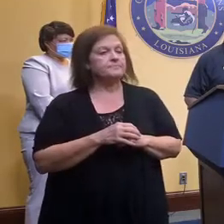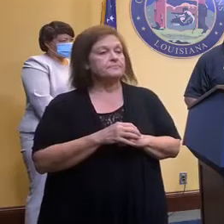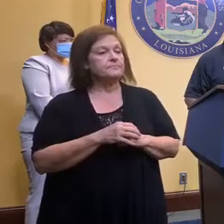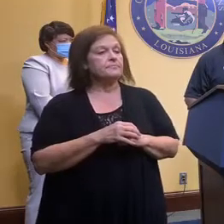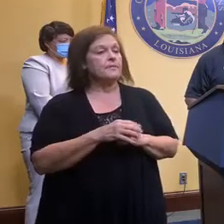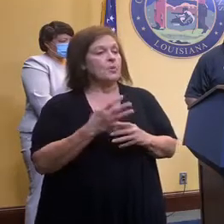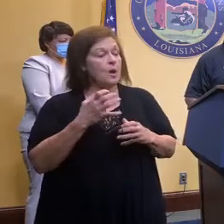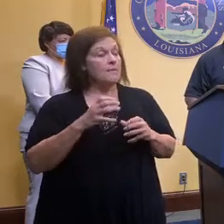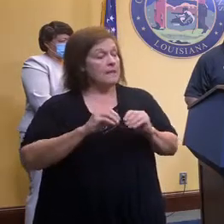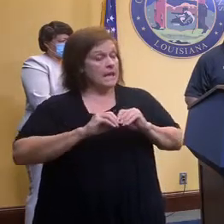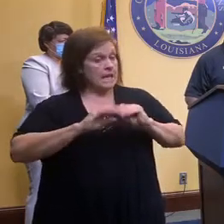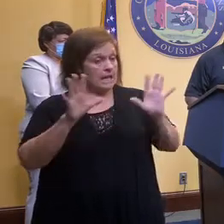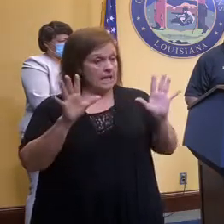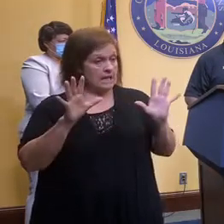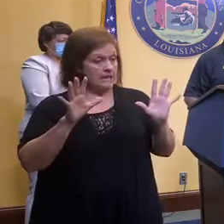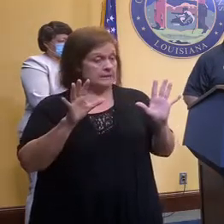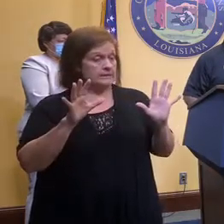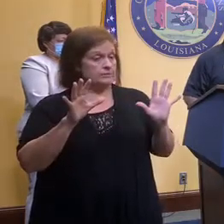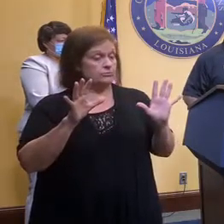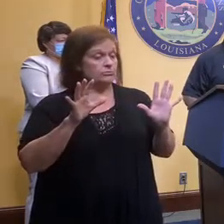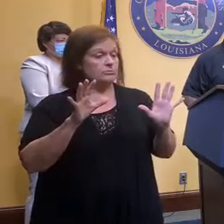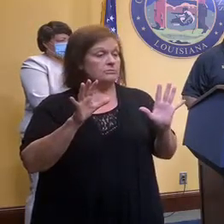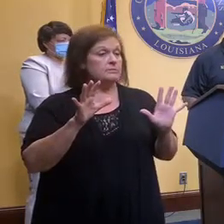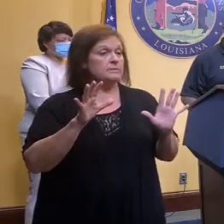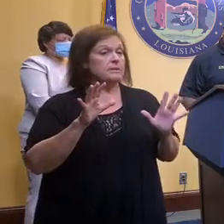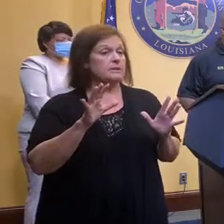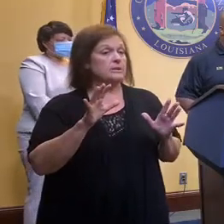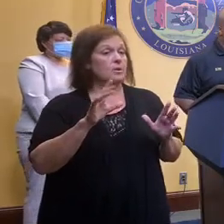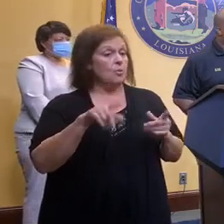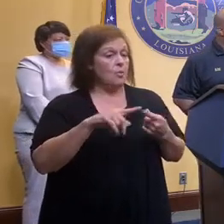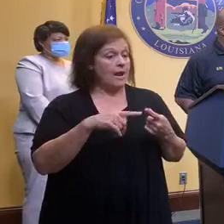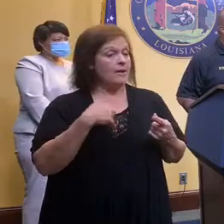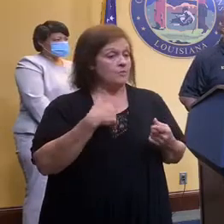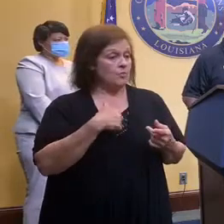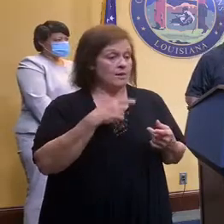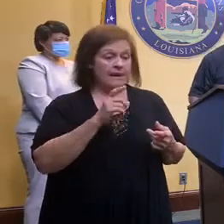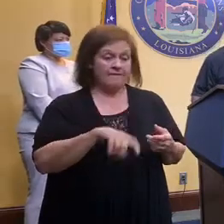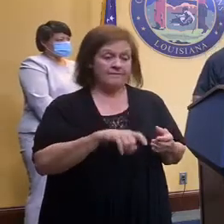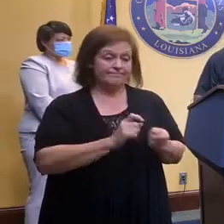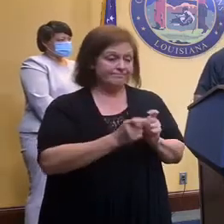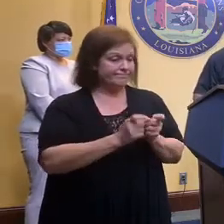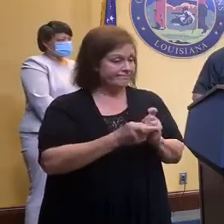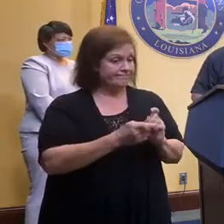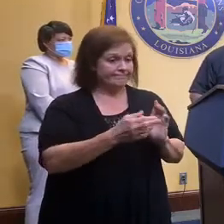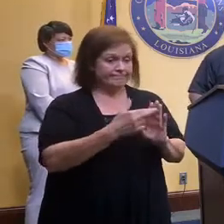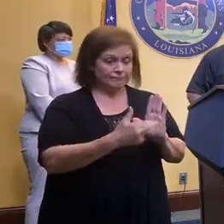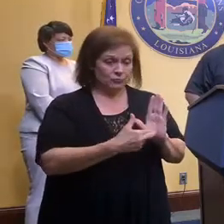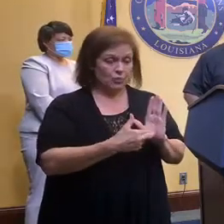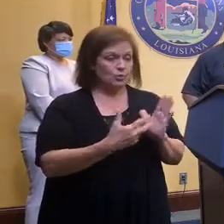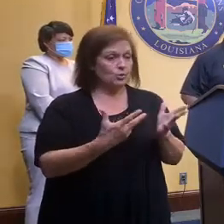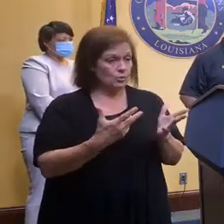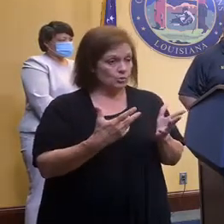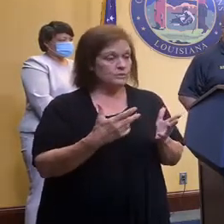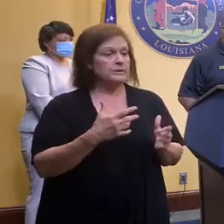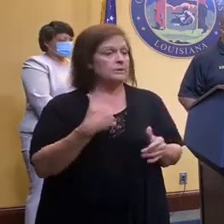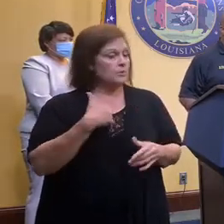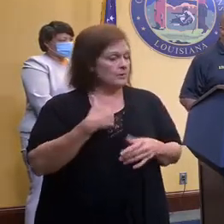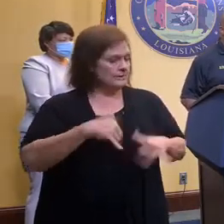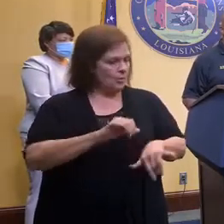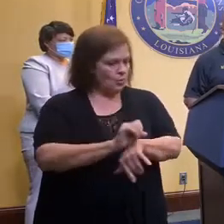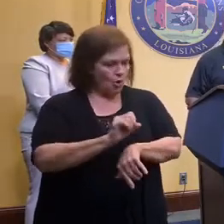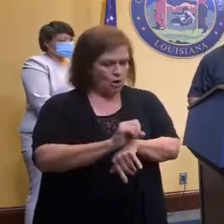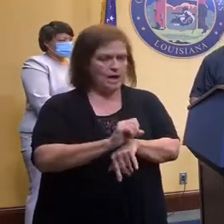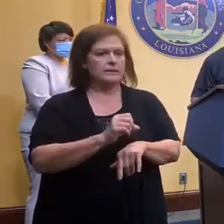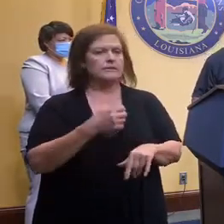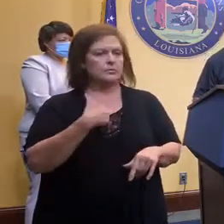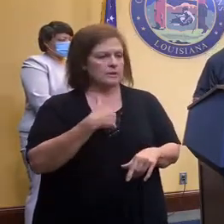want to be clear in the mayor's messaging as we make these changes in our restrictions that our boots on the ground will be